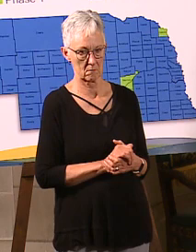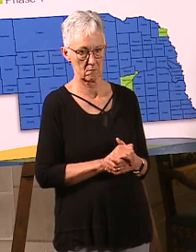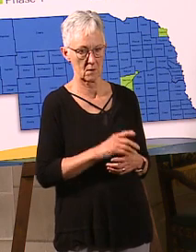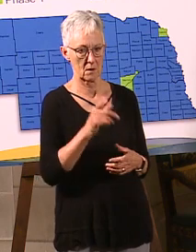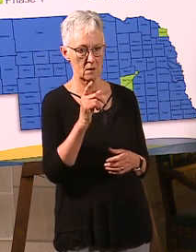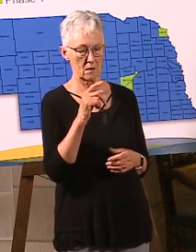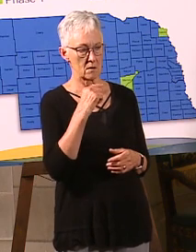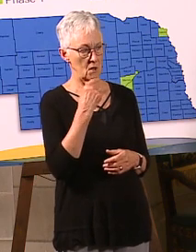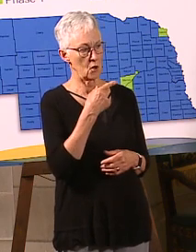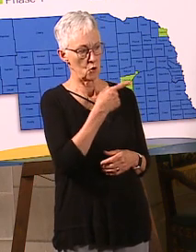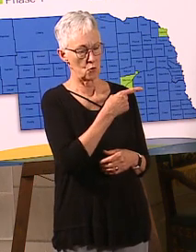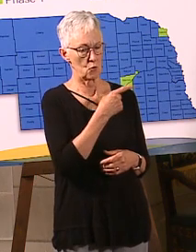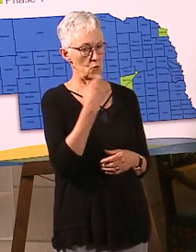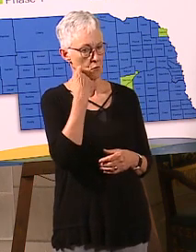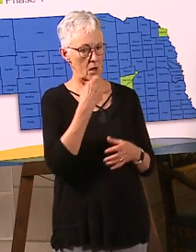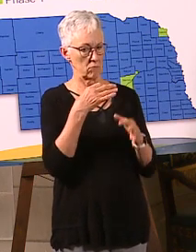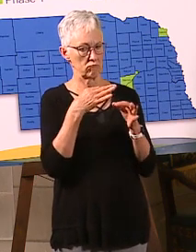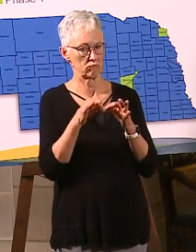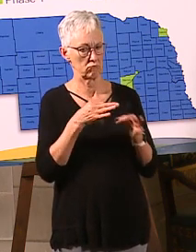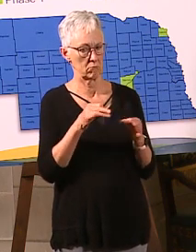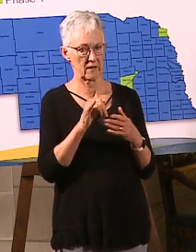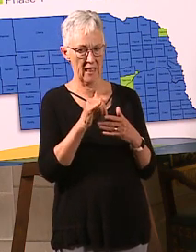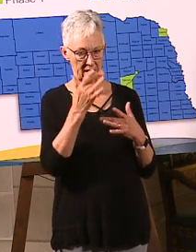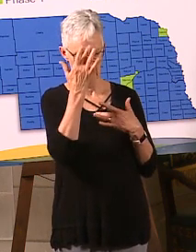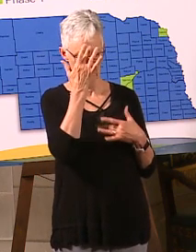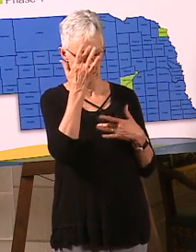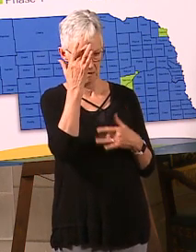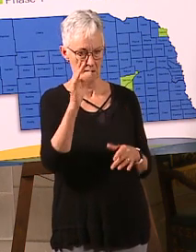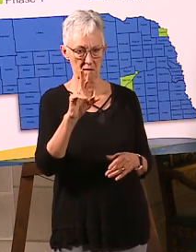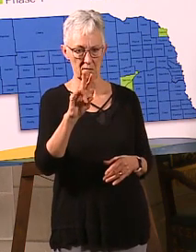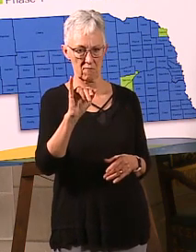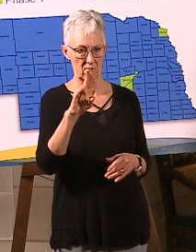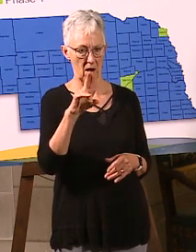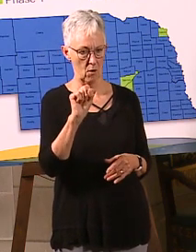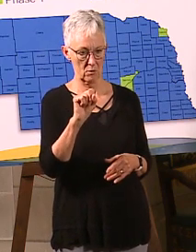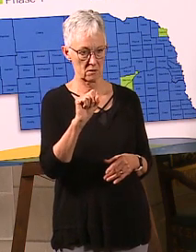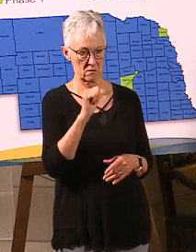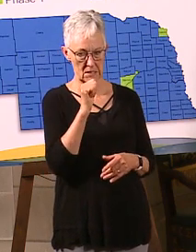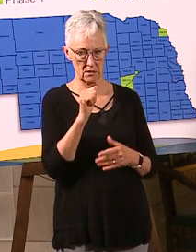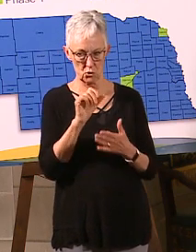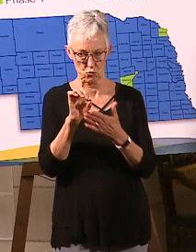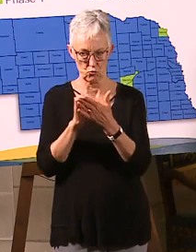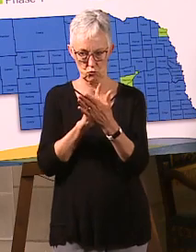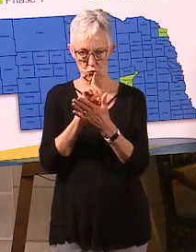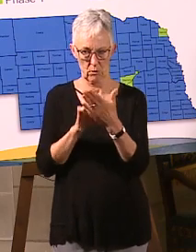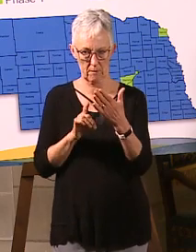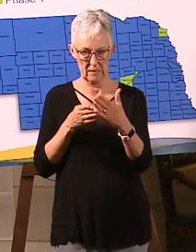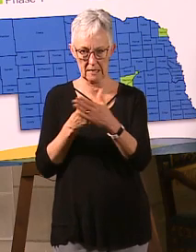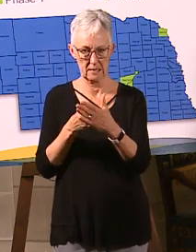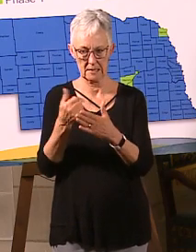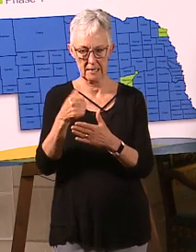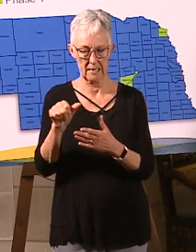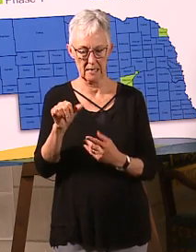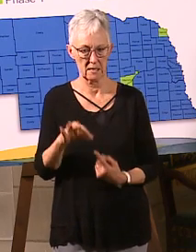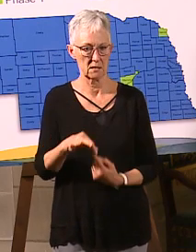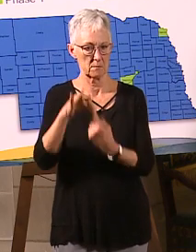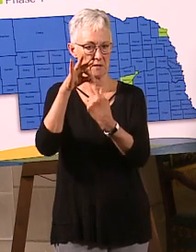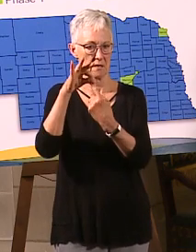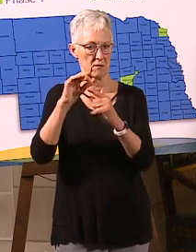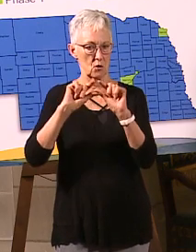discriminate, but it appears like the minority, at least the Latino and the Asian communities are